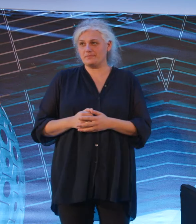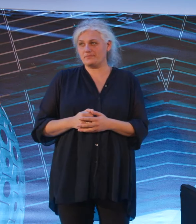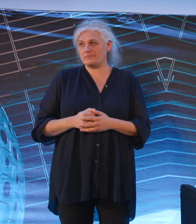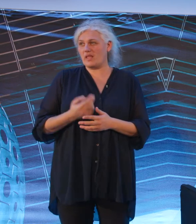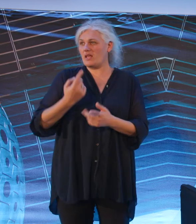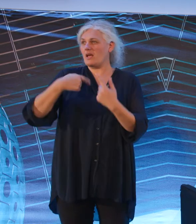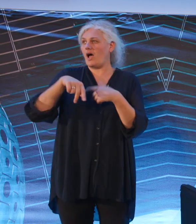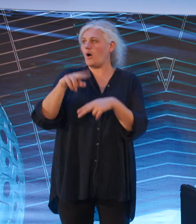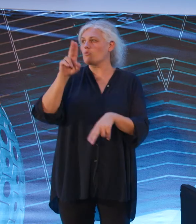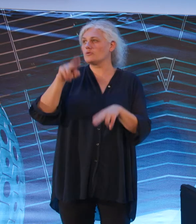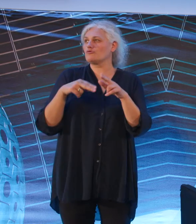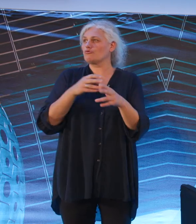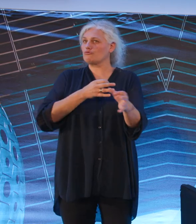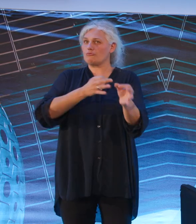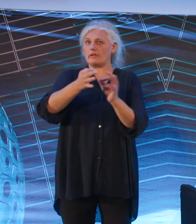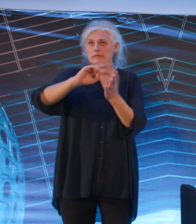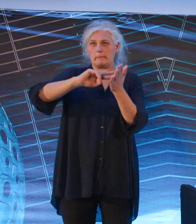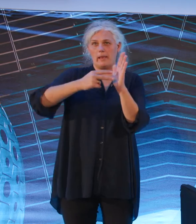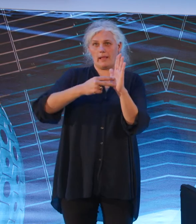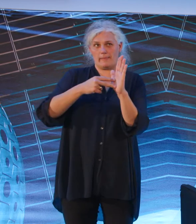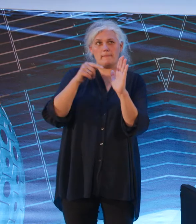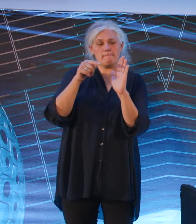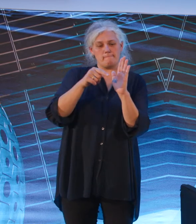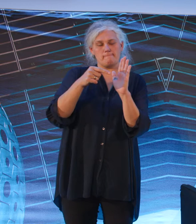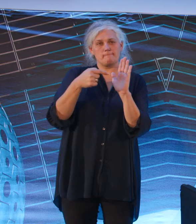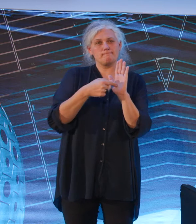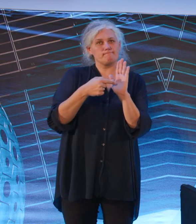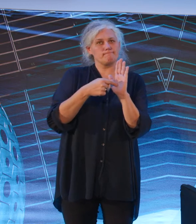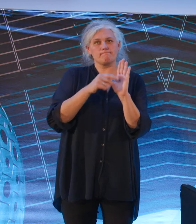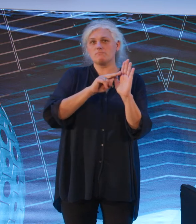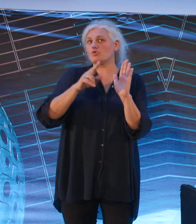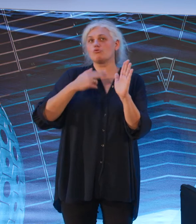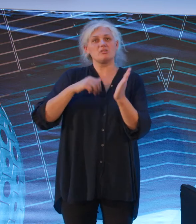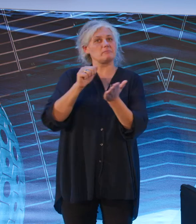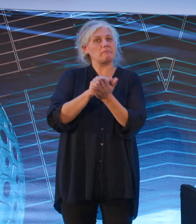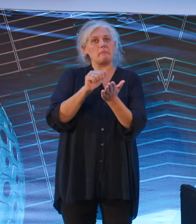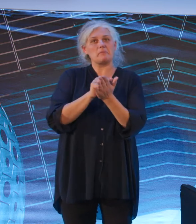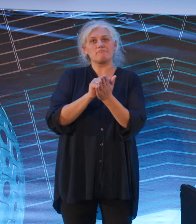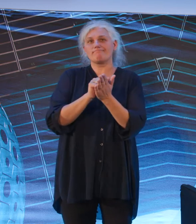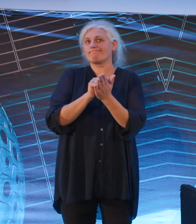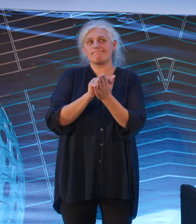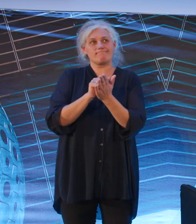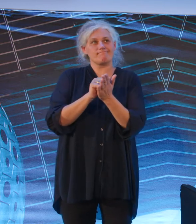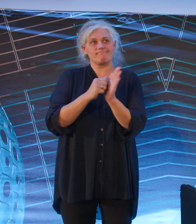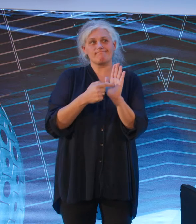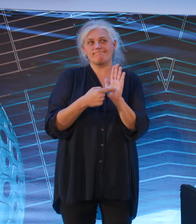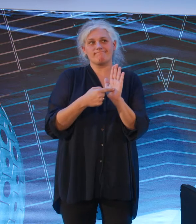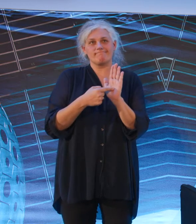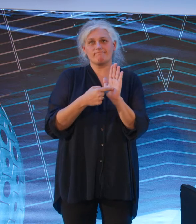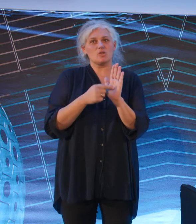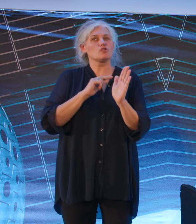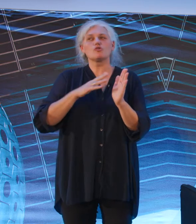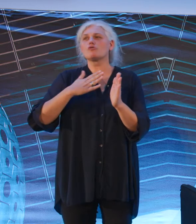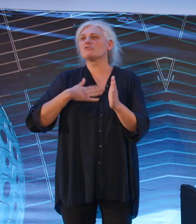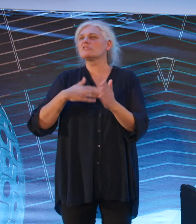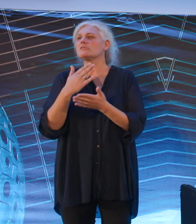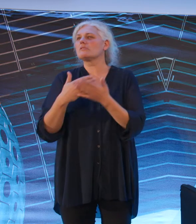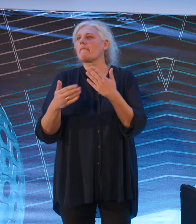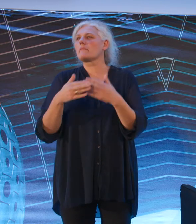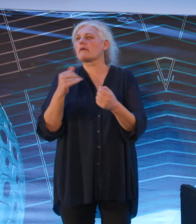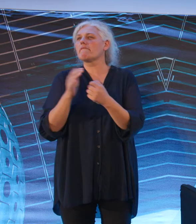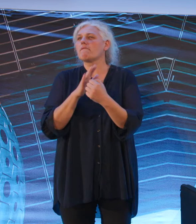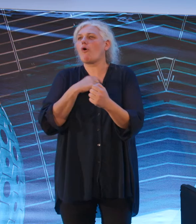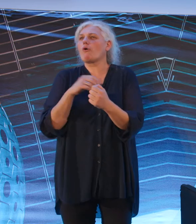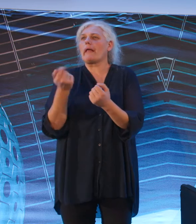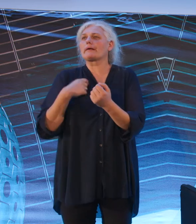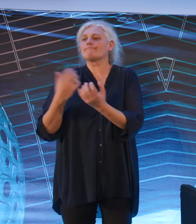Our new strategic plan, it is not just a document. It is not something for the top